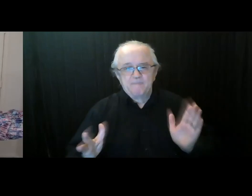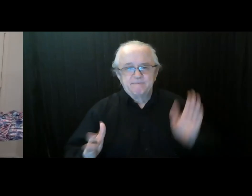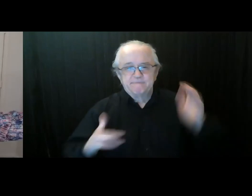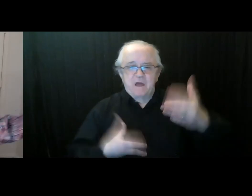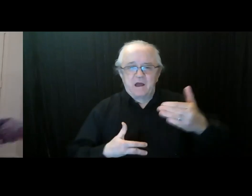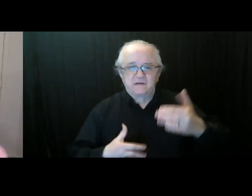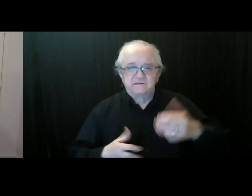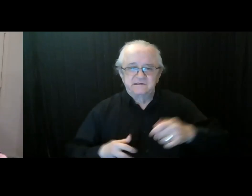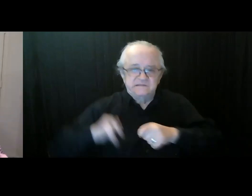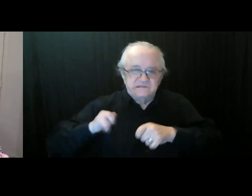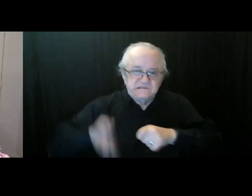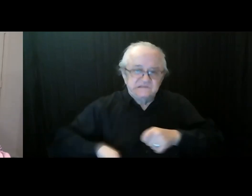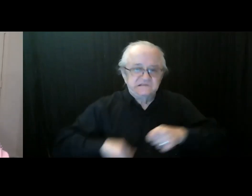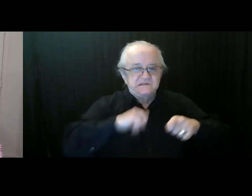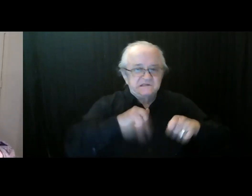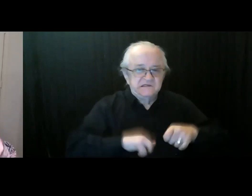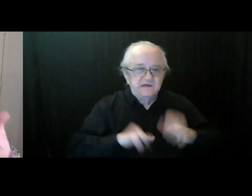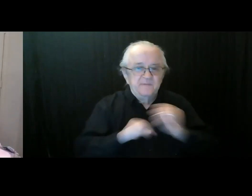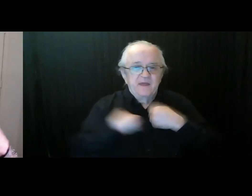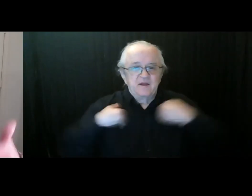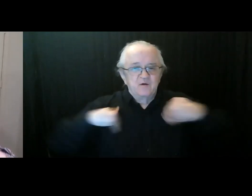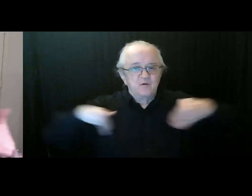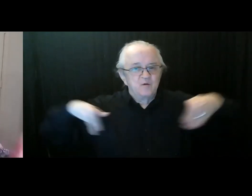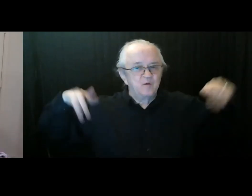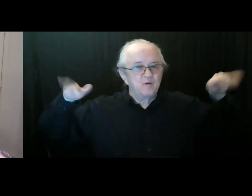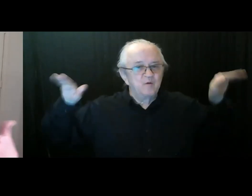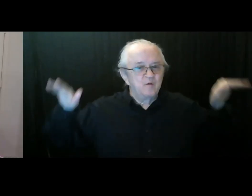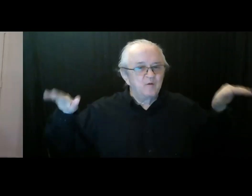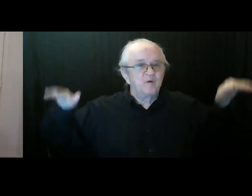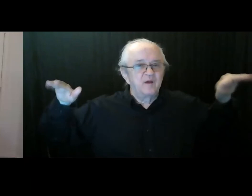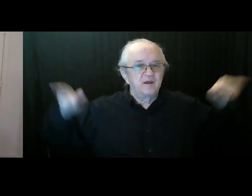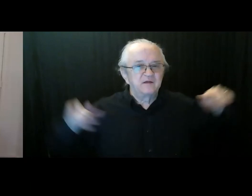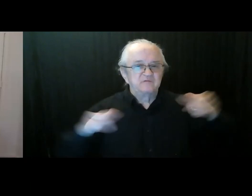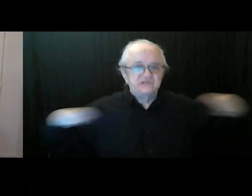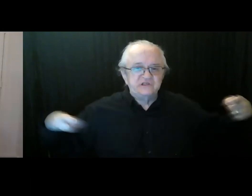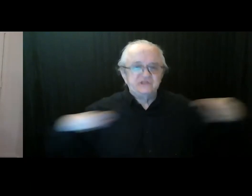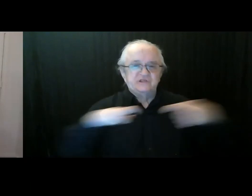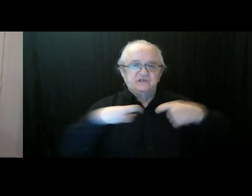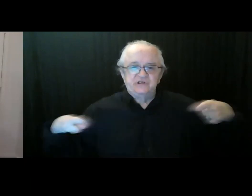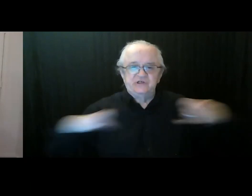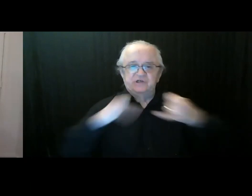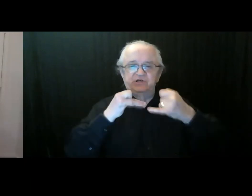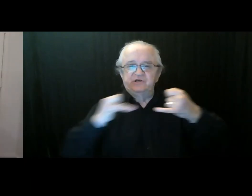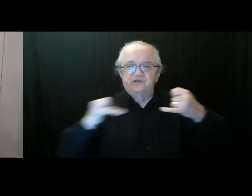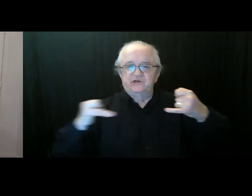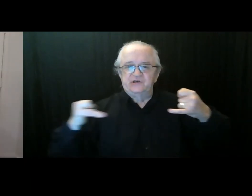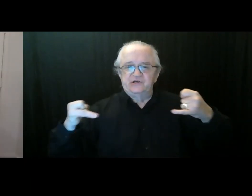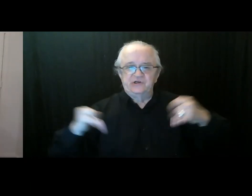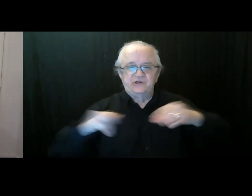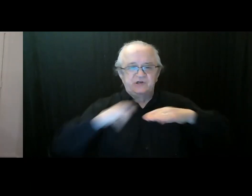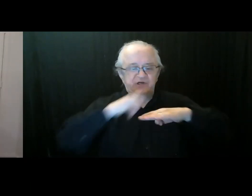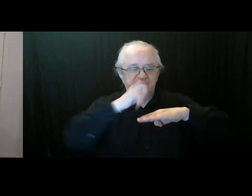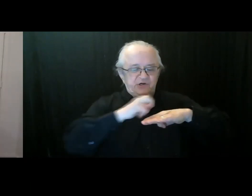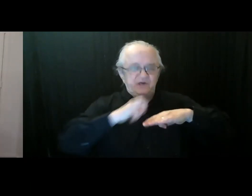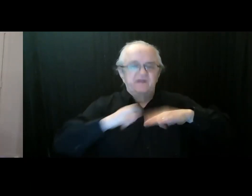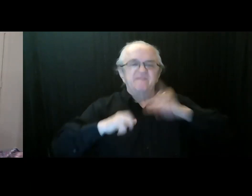I cut them out and attached bungee cords to them, took a magic marker and simulated